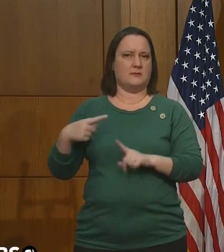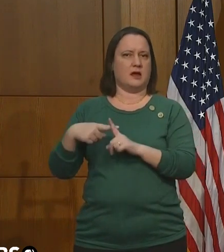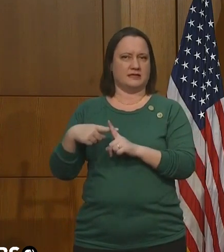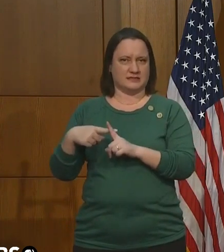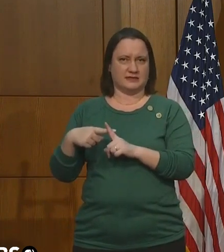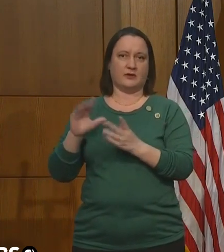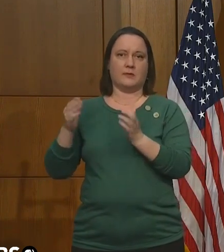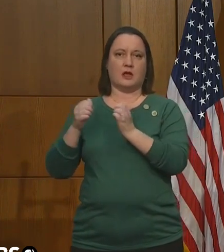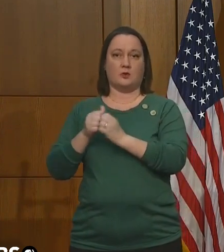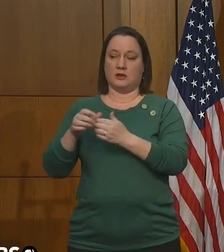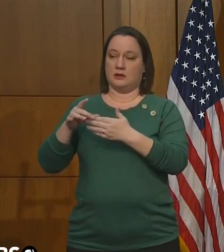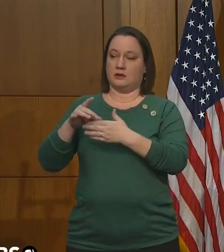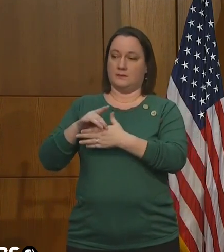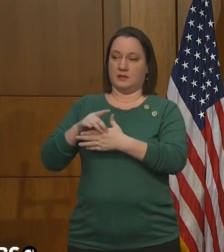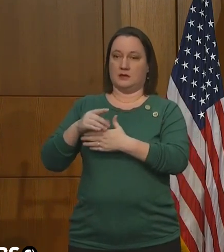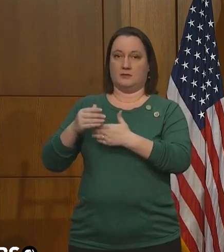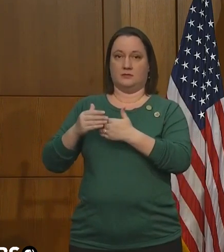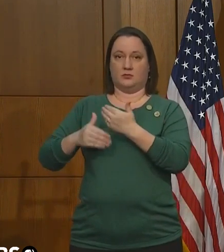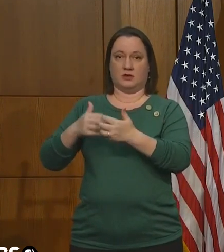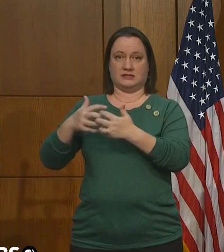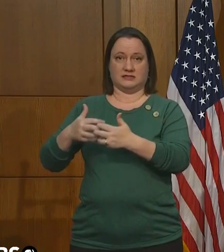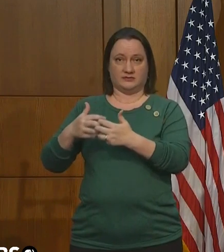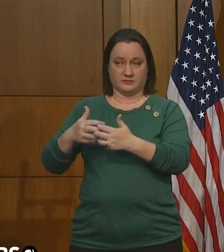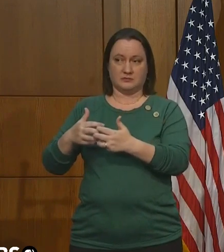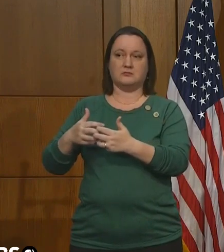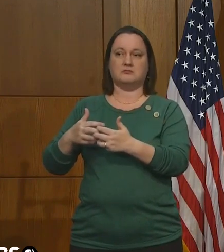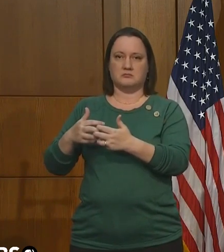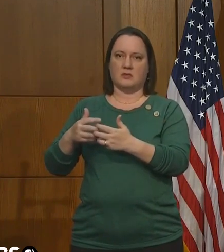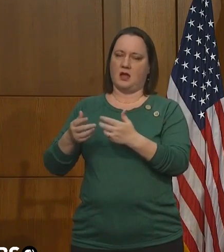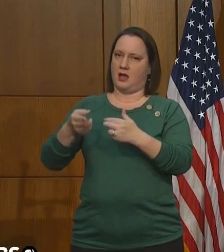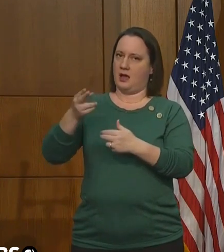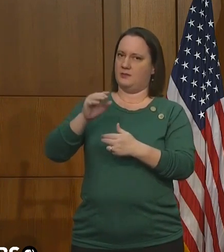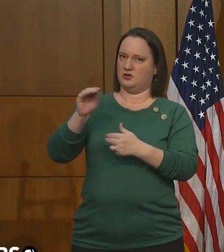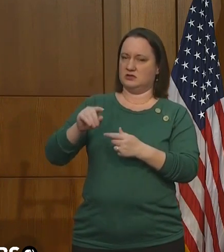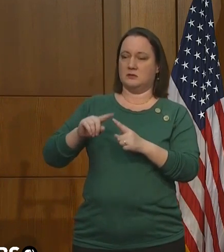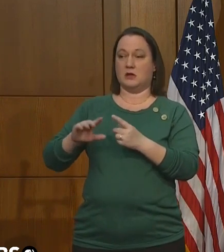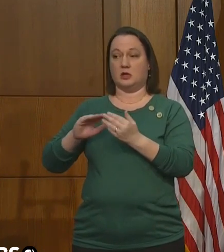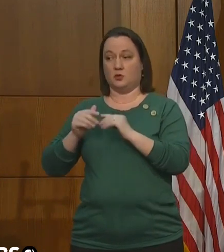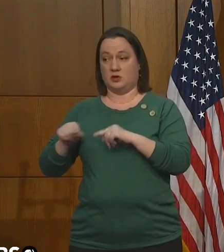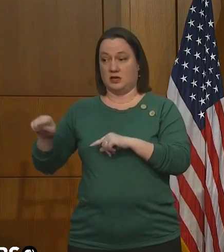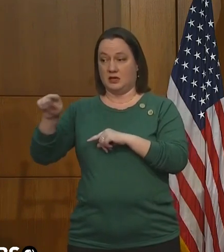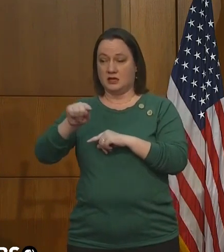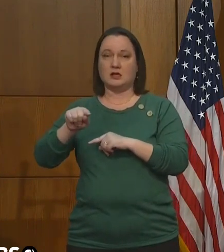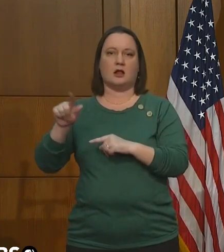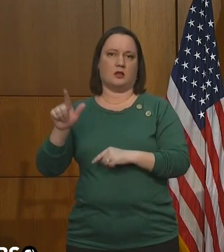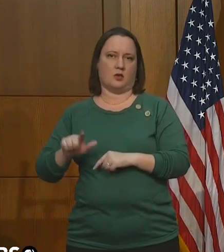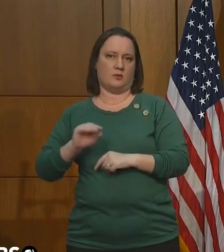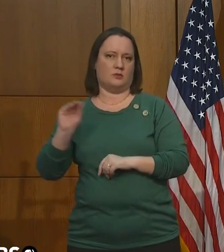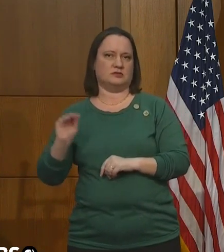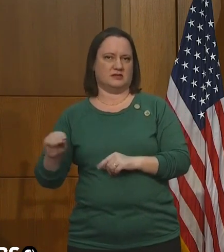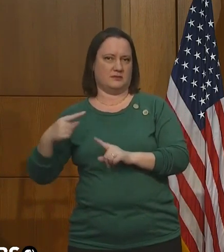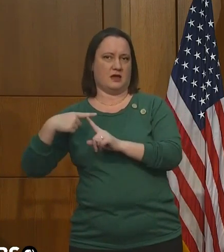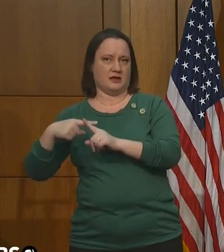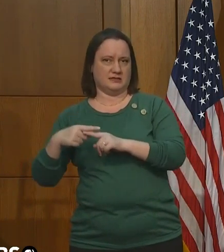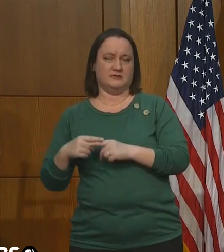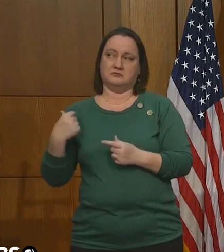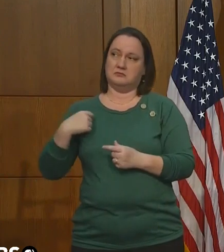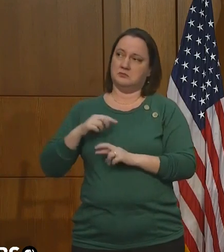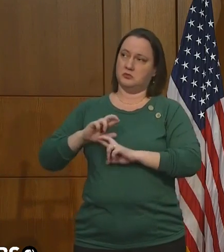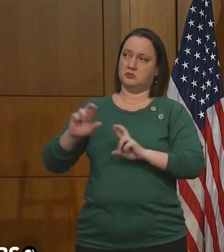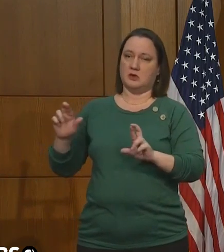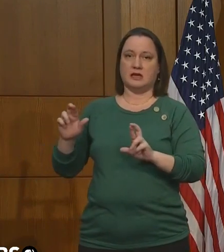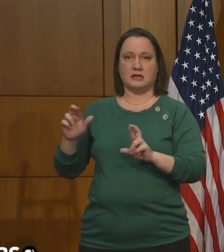meat processing plant. So bottom line, we feel comfortable moving into phase one in Accomack County. Their leaders do as well,